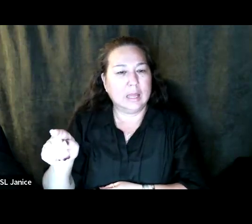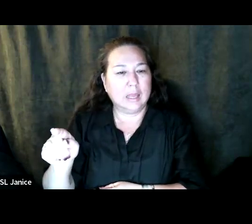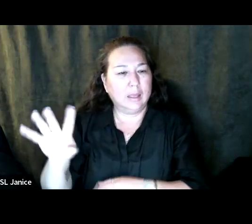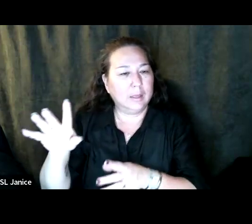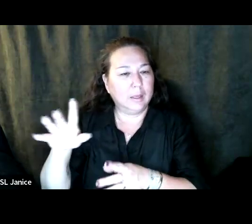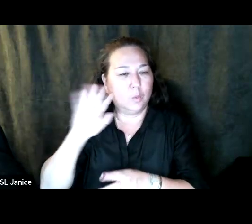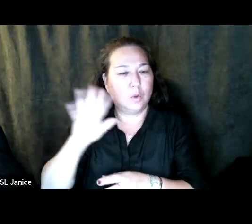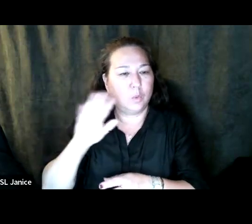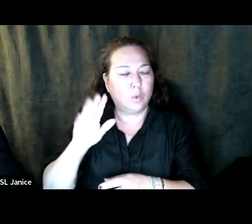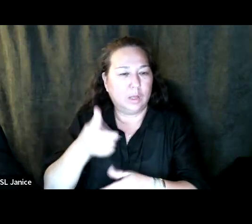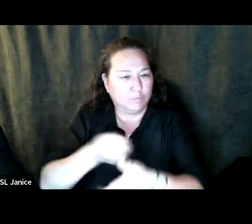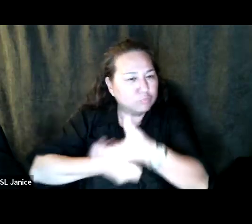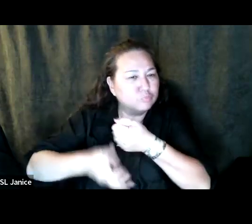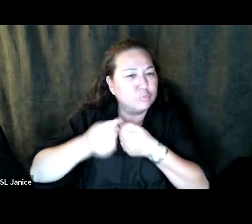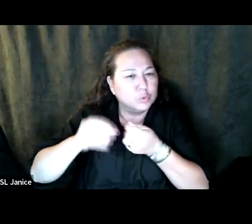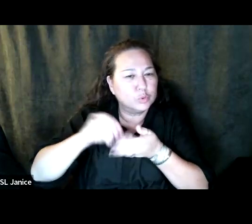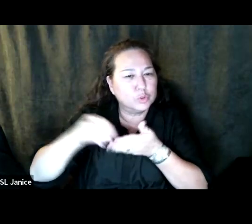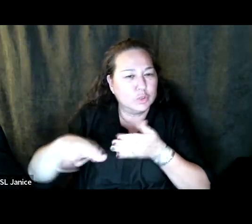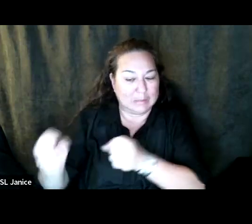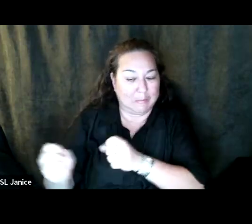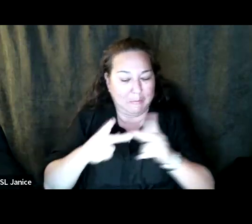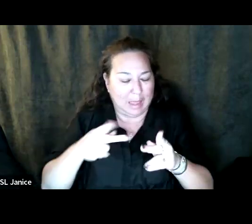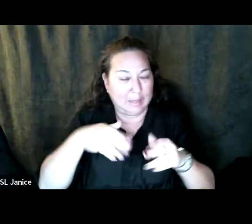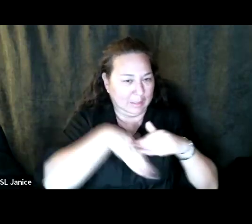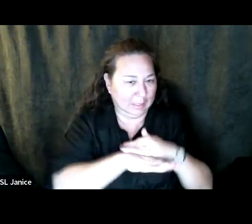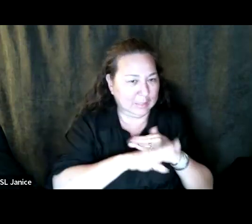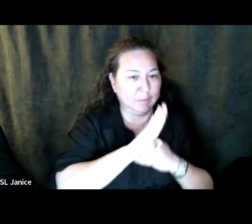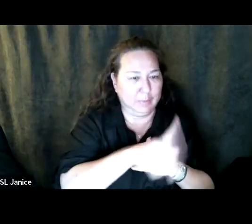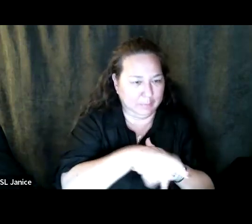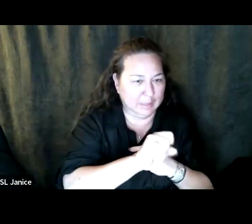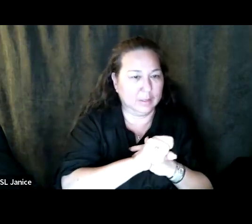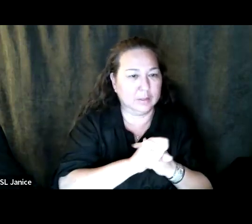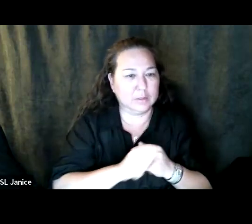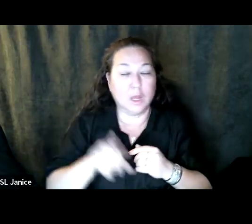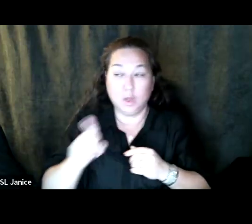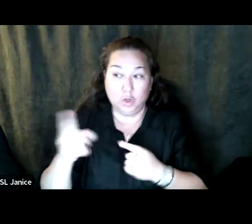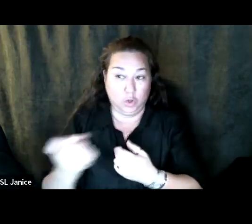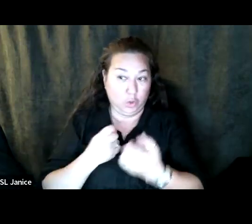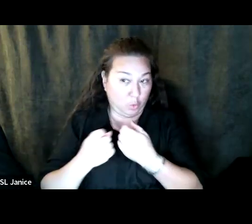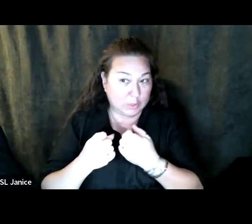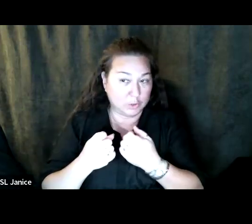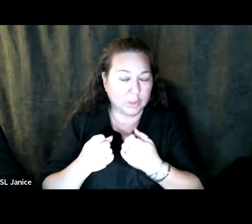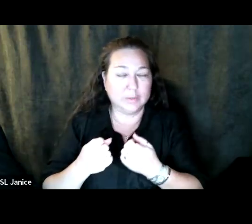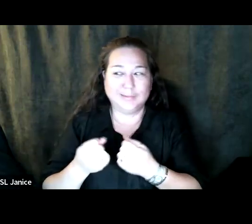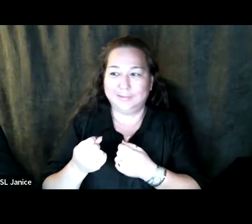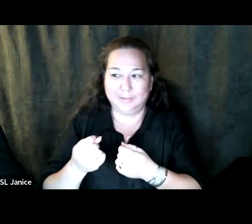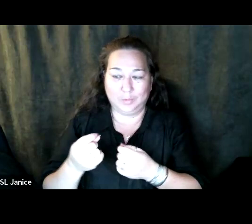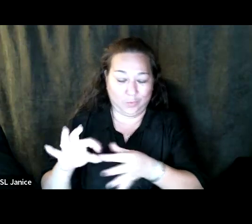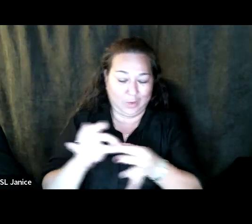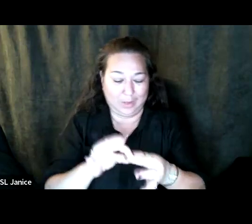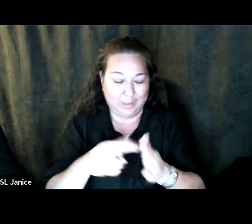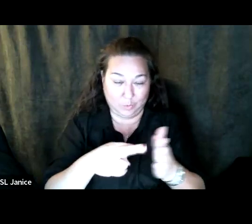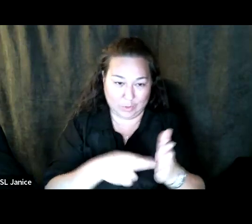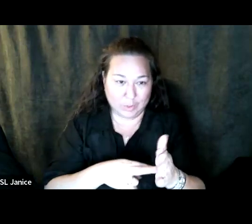so one of the things that my team let me know, but your question about registration, our two fastest growing right now in the